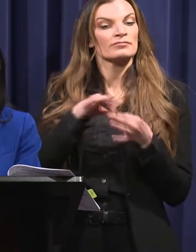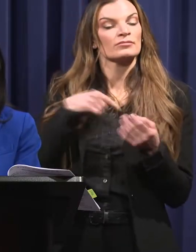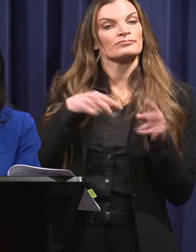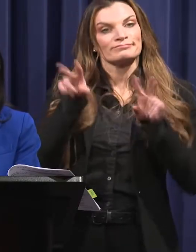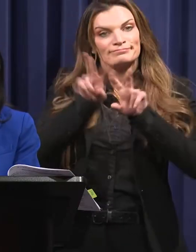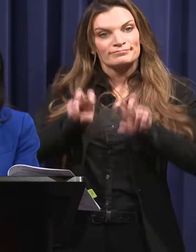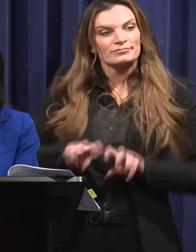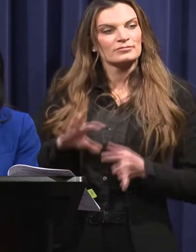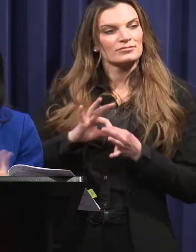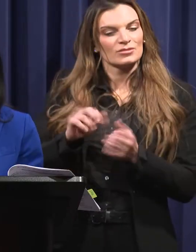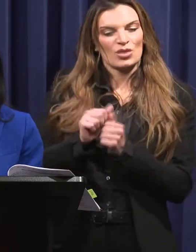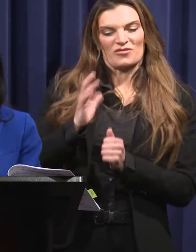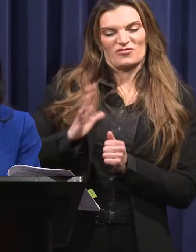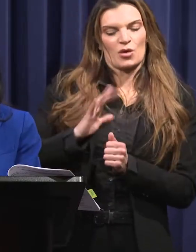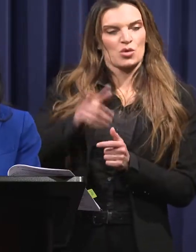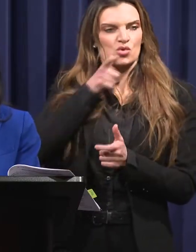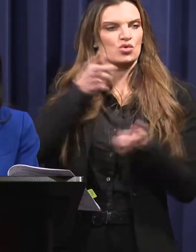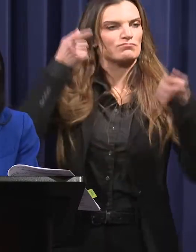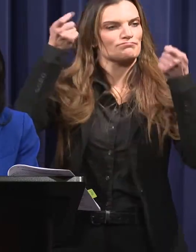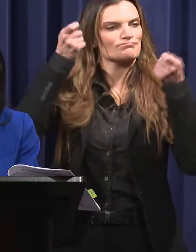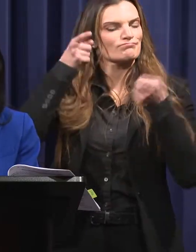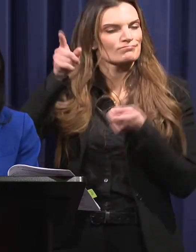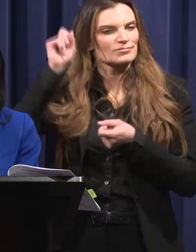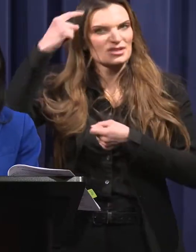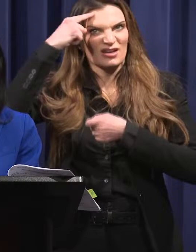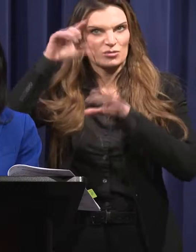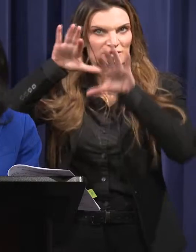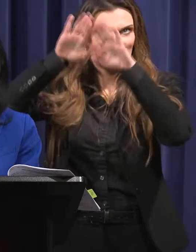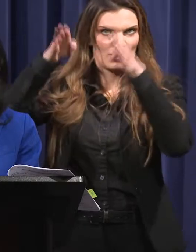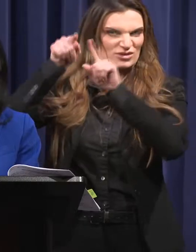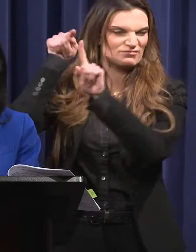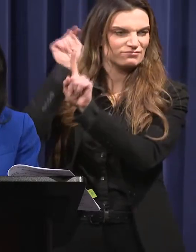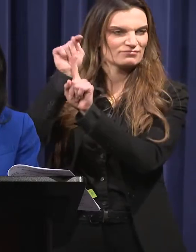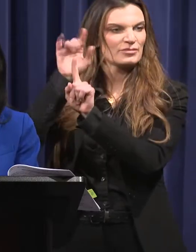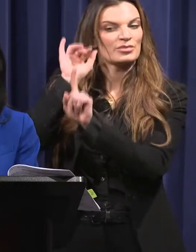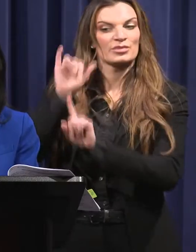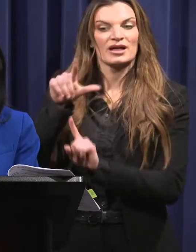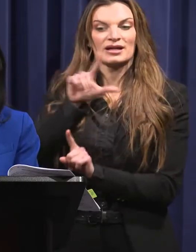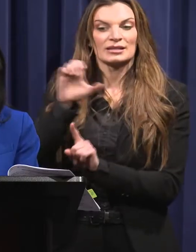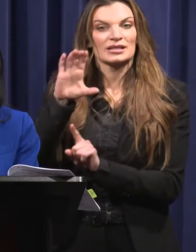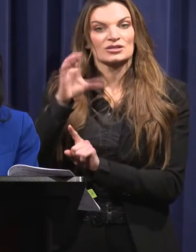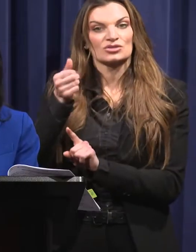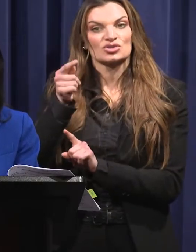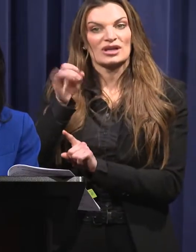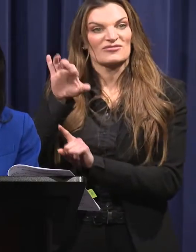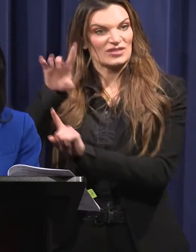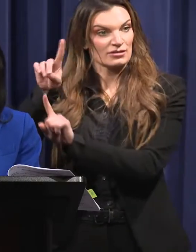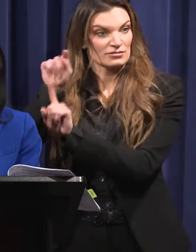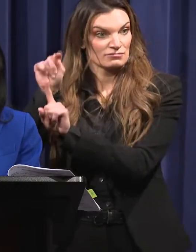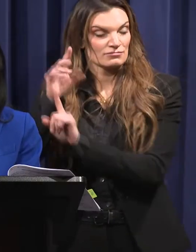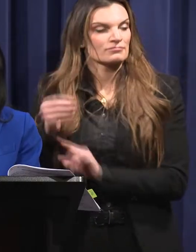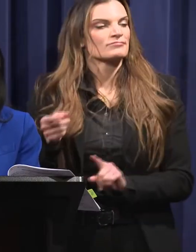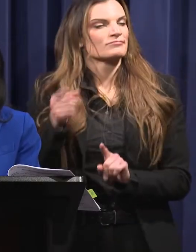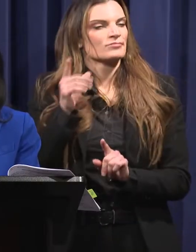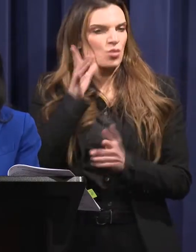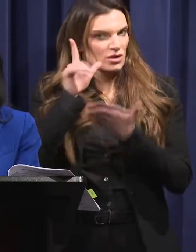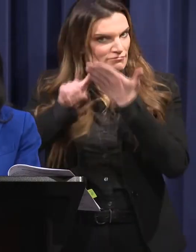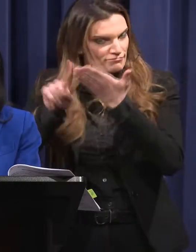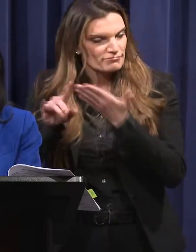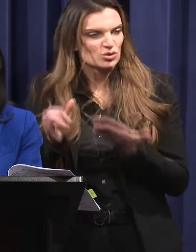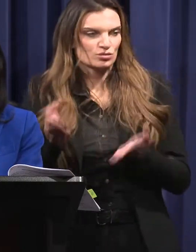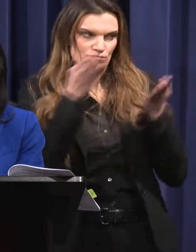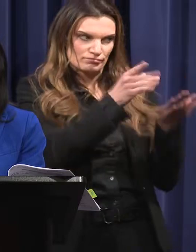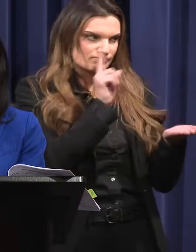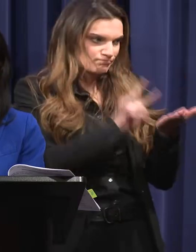Chatfield. Now, I understand that I've expressed both publicly and directly to some of you in this very room our intention and our ambition to have